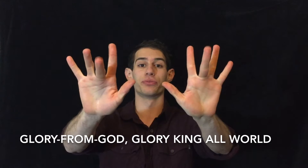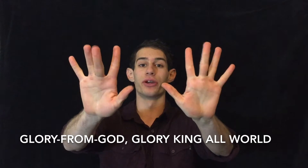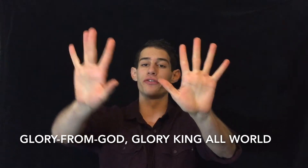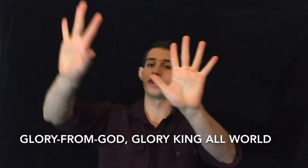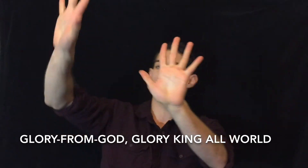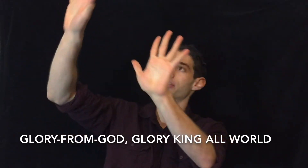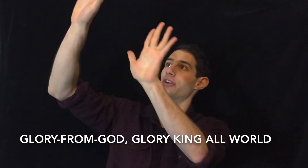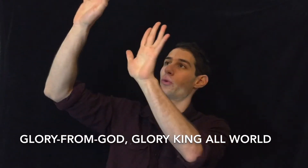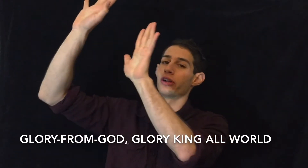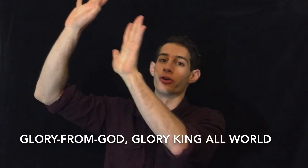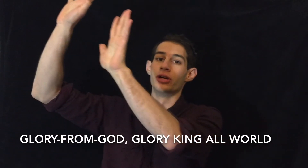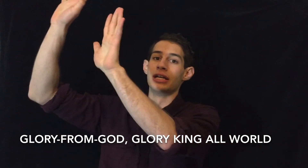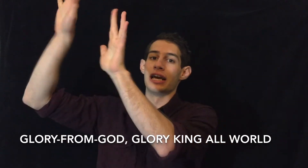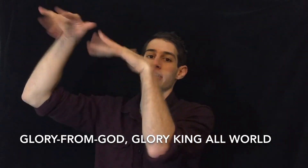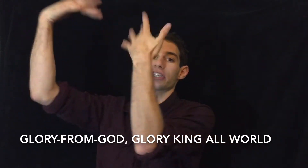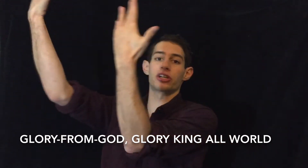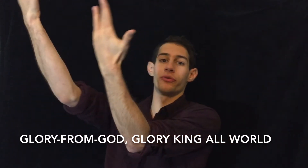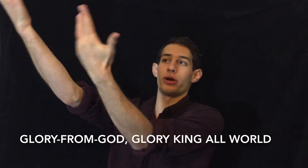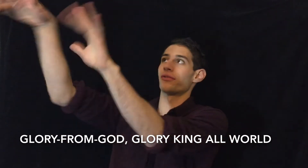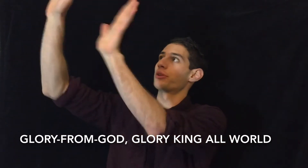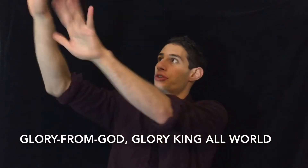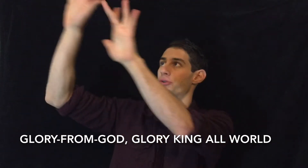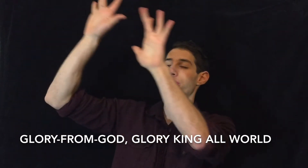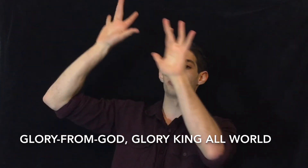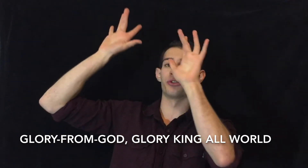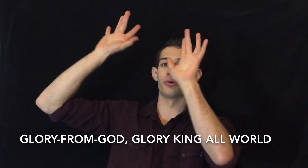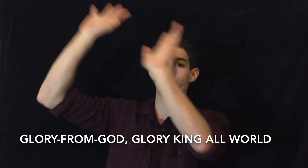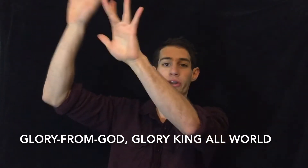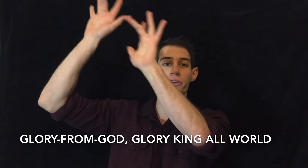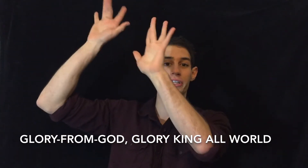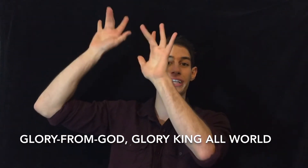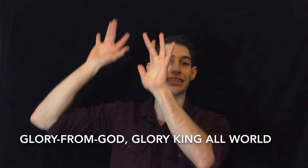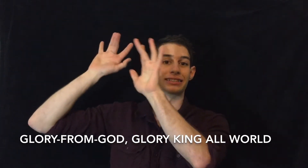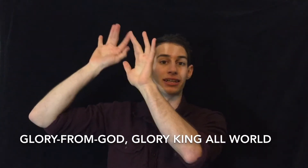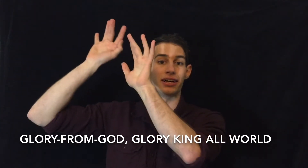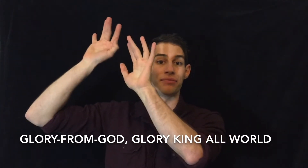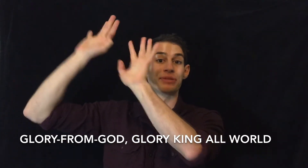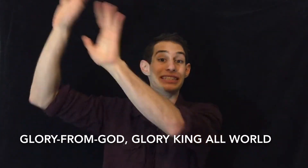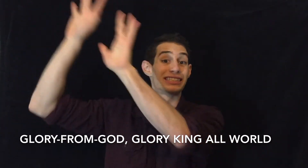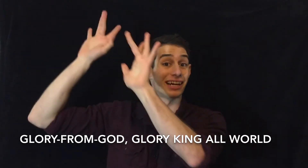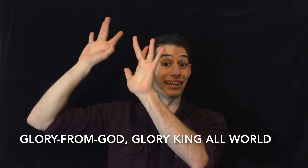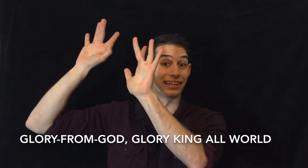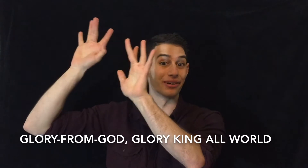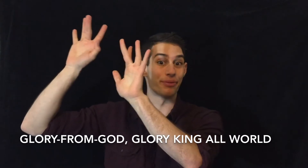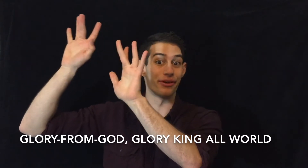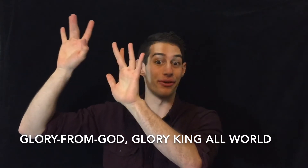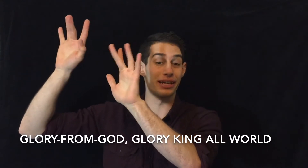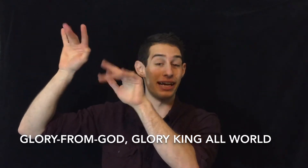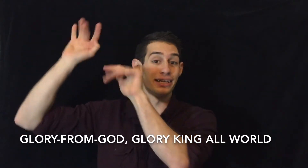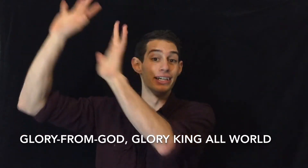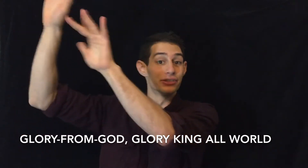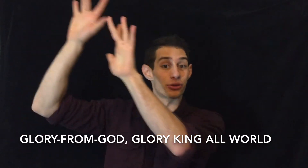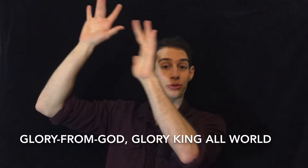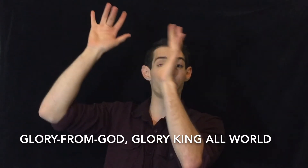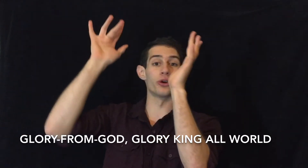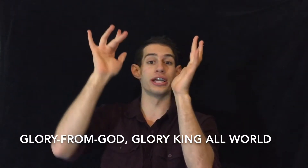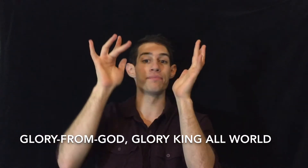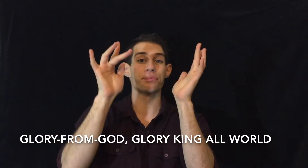middle fingers are going to wiggle. And that's going to come right from the "you" to the wiggling like it's, he's shining up there, okay? So glory,